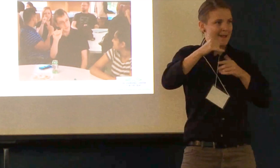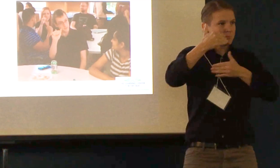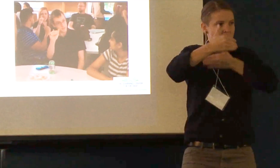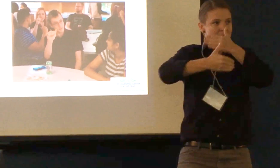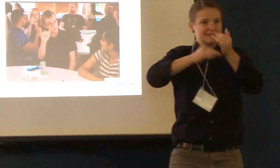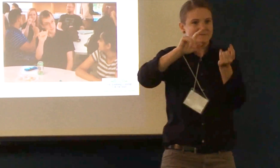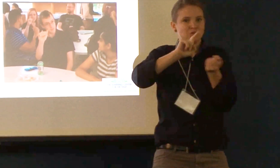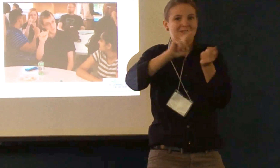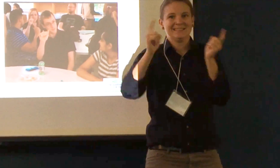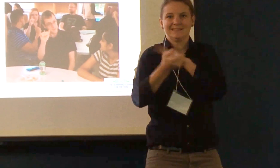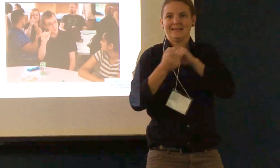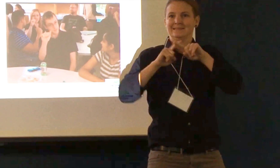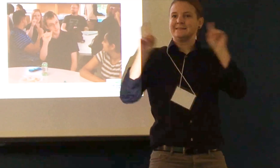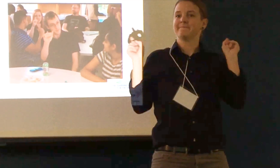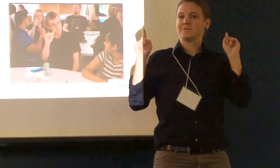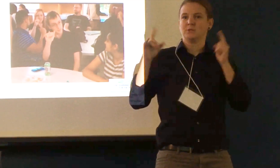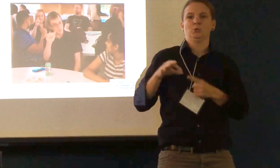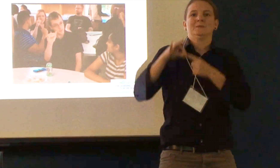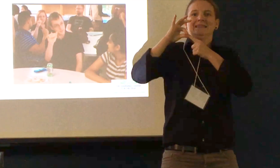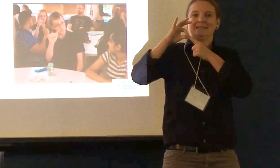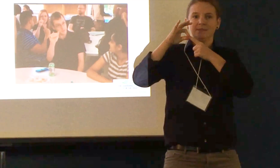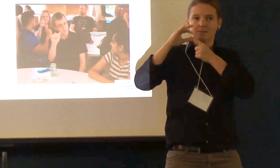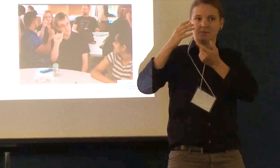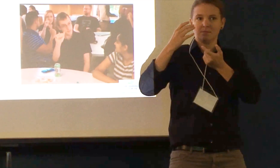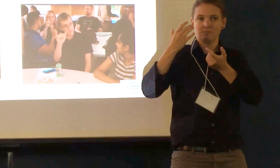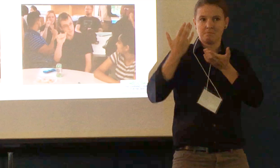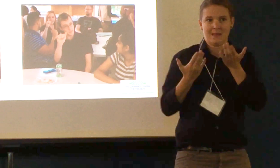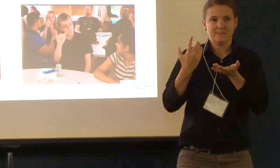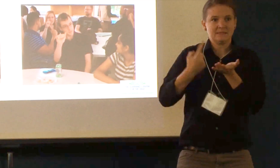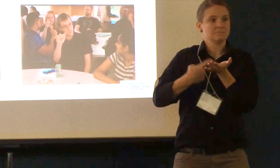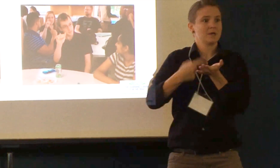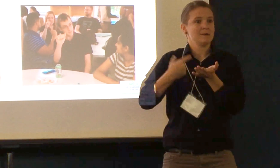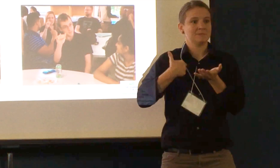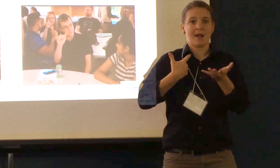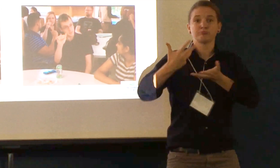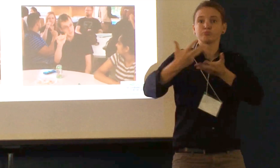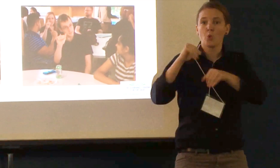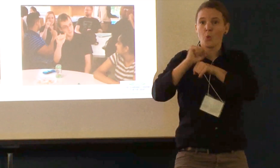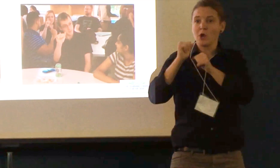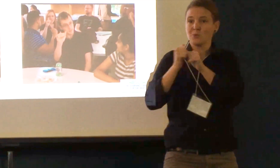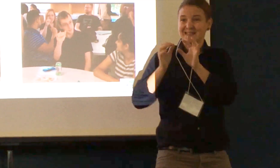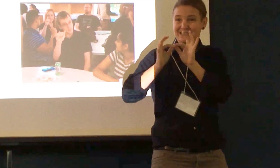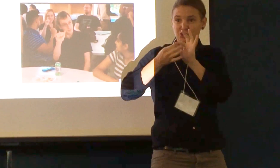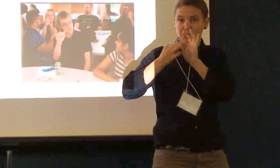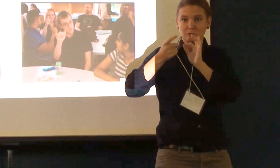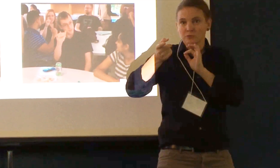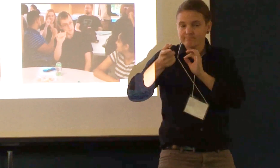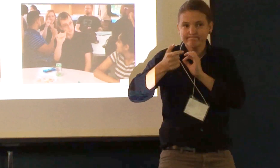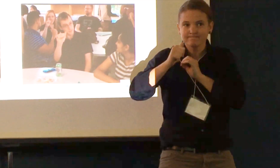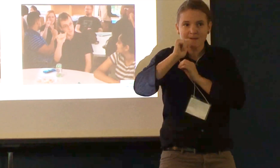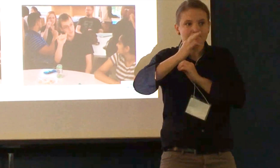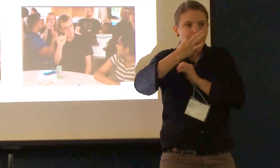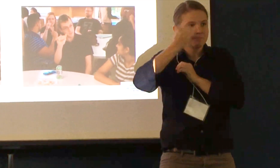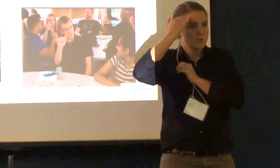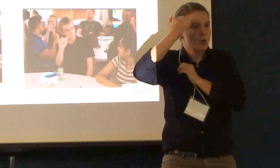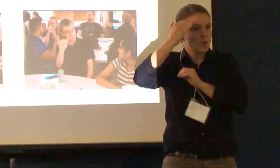going. And that's because we have two different languages in operation here. I'm presenting in ASL, the interpreter is presenting the content to you in